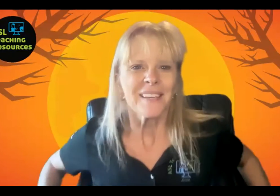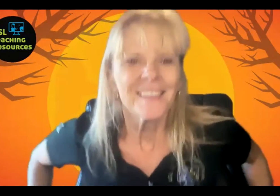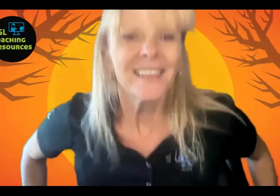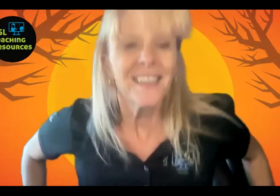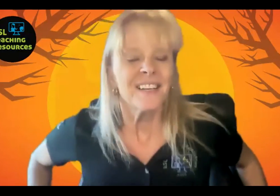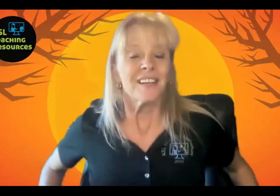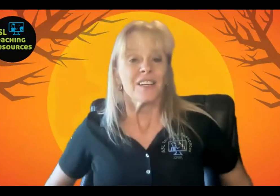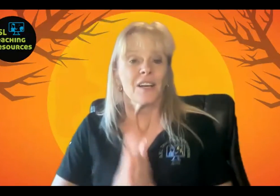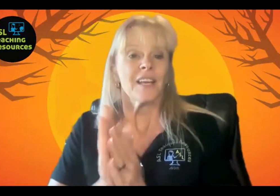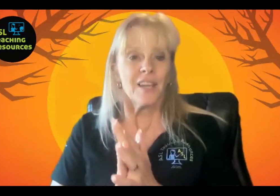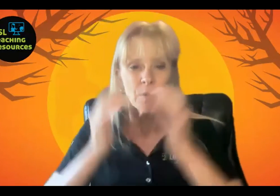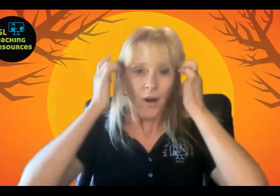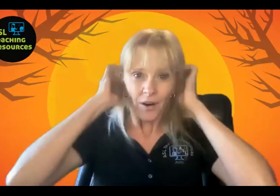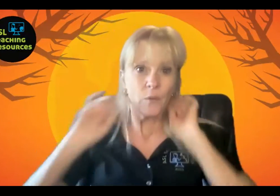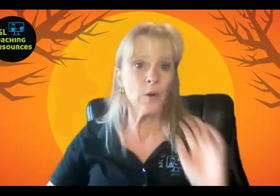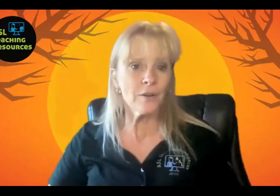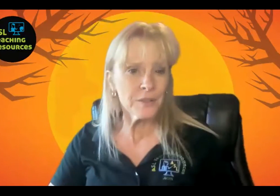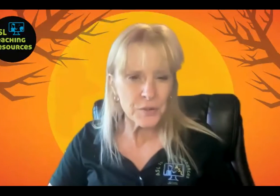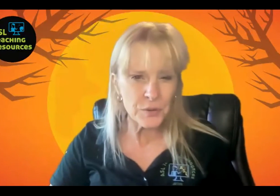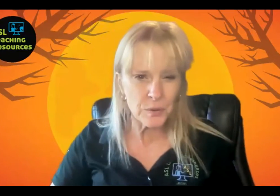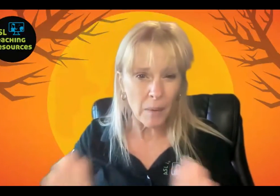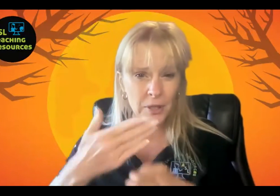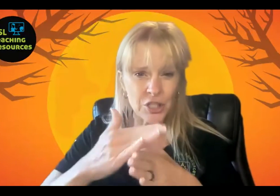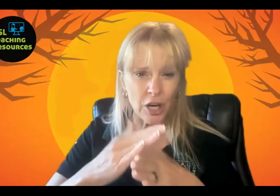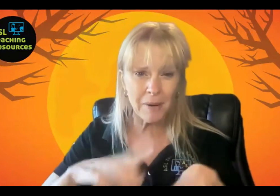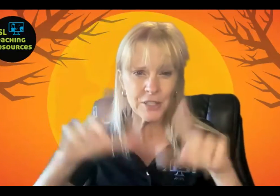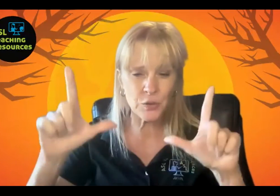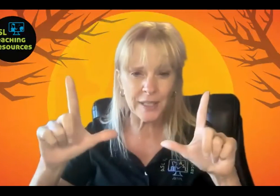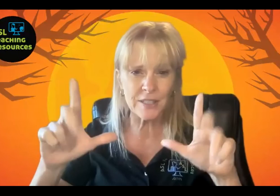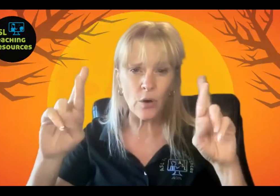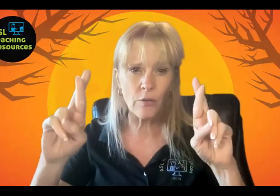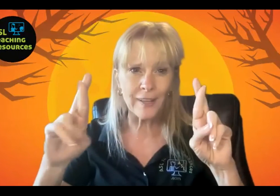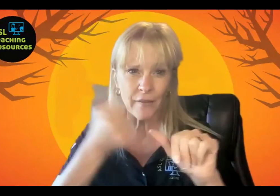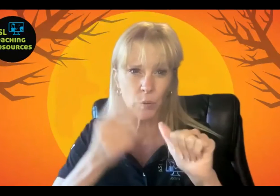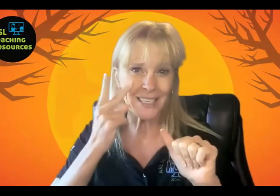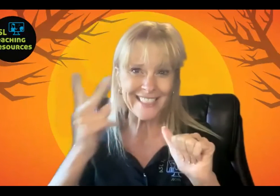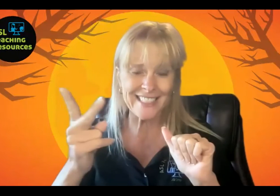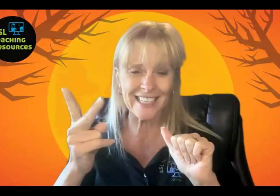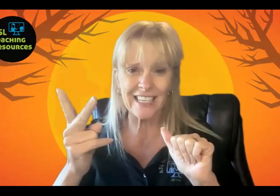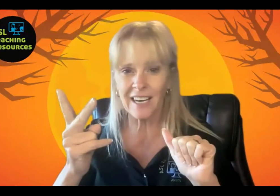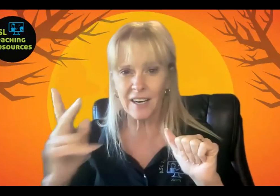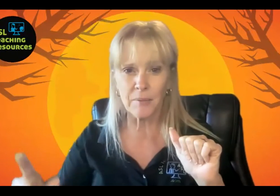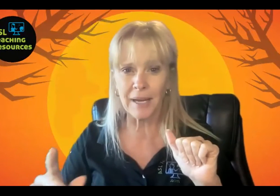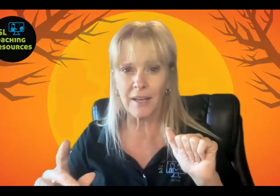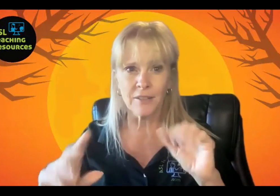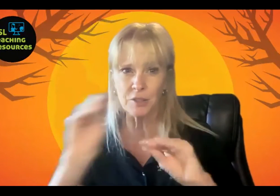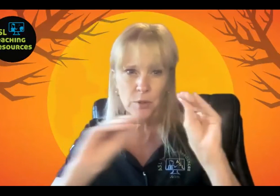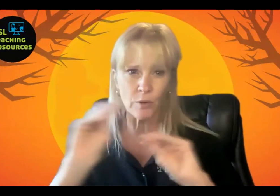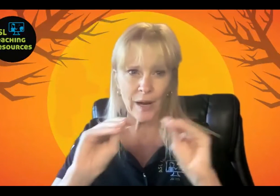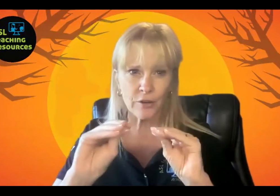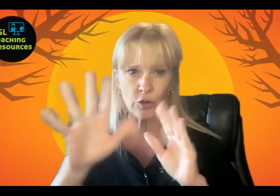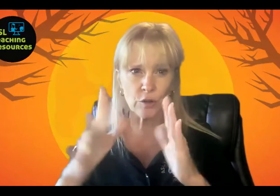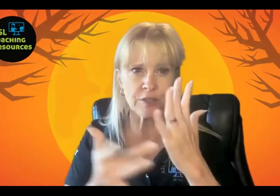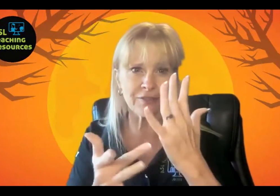Okay. Here we are. I'm going to share my screen so hopefully everyone can see and just